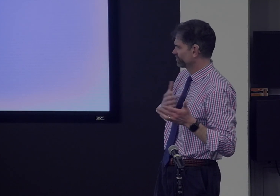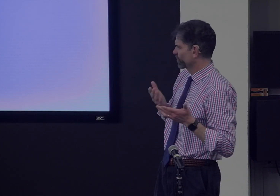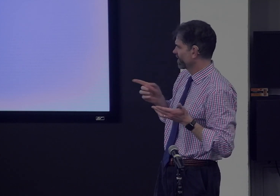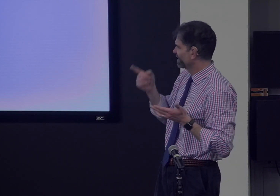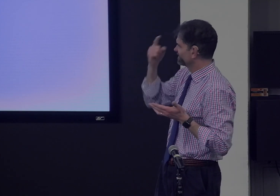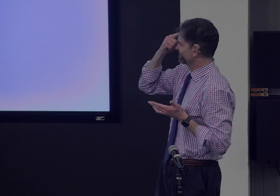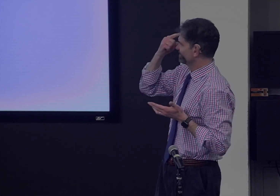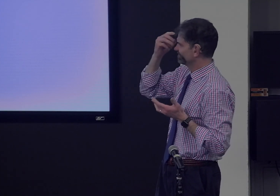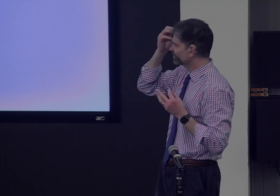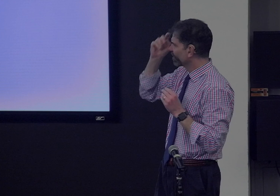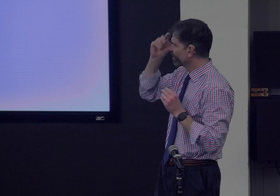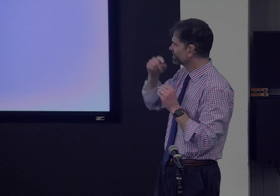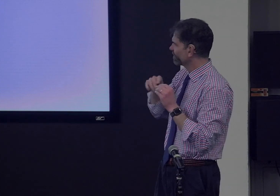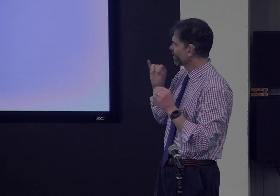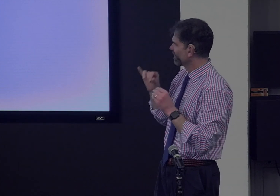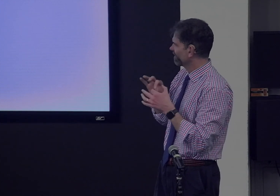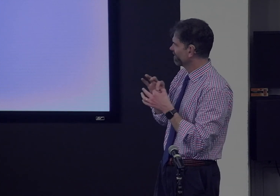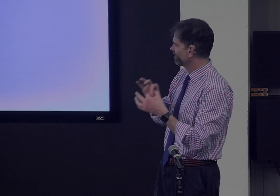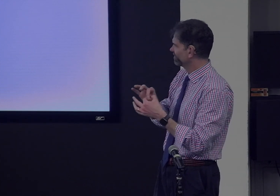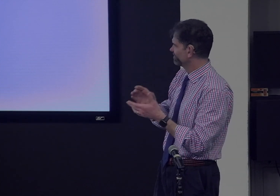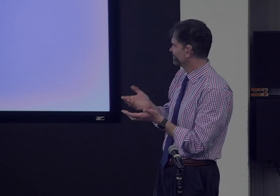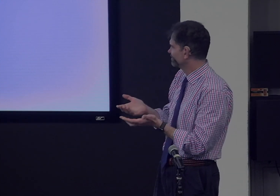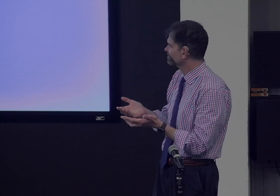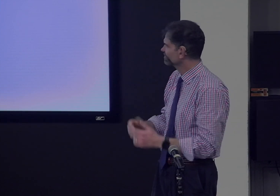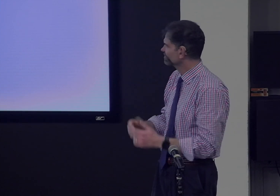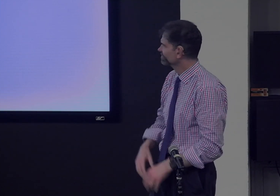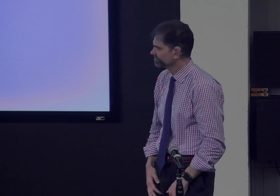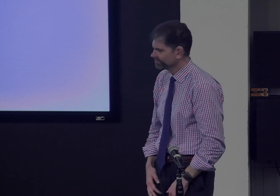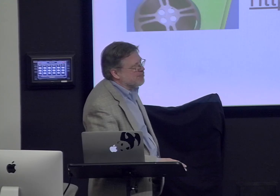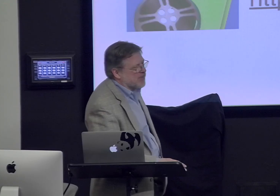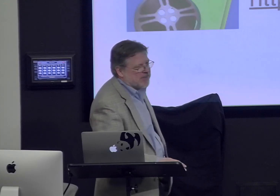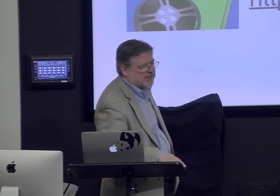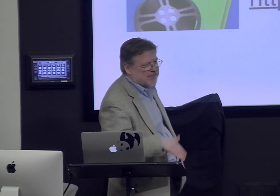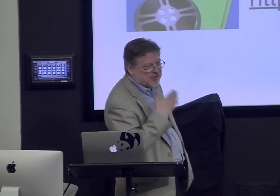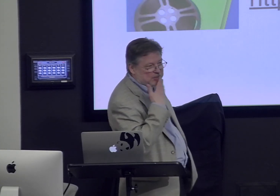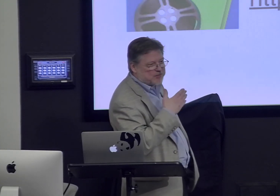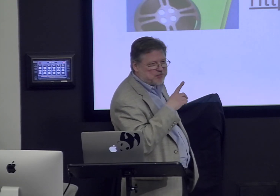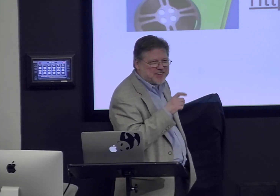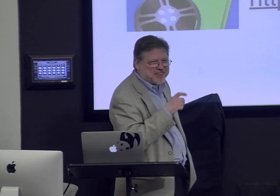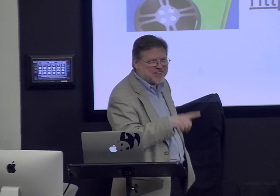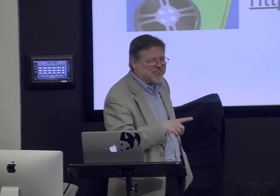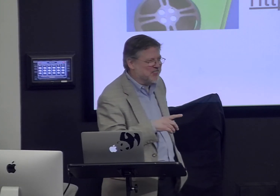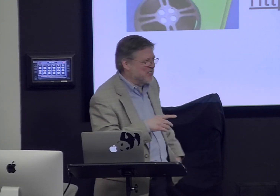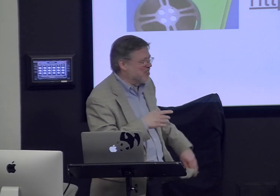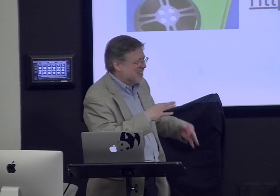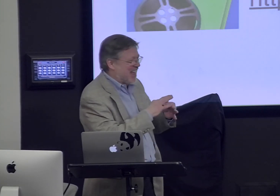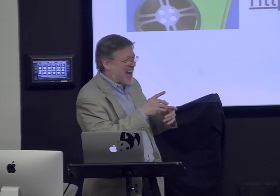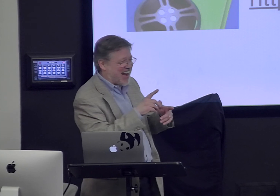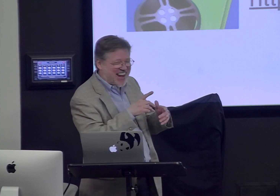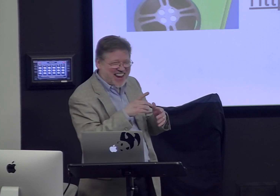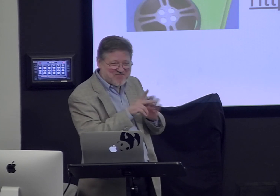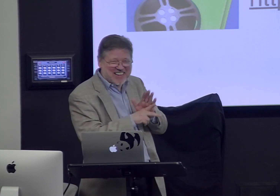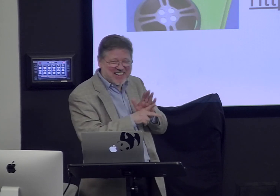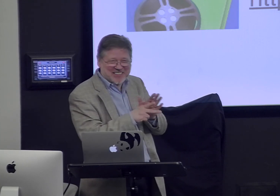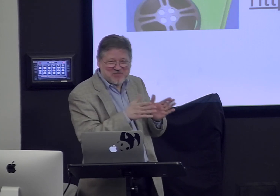strongly regionalized? I'm curious what you think about that in the relation to those two signs and two words. It's a really